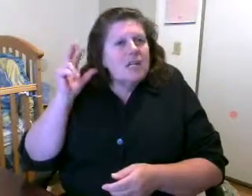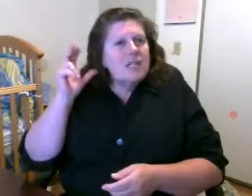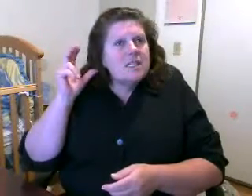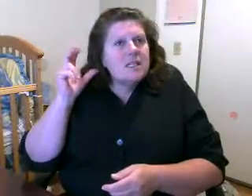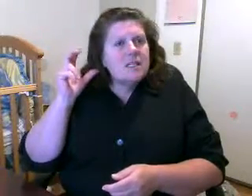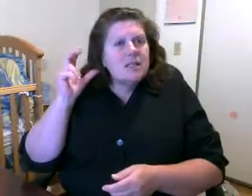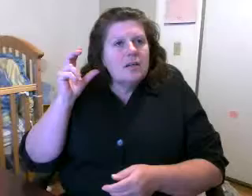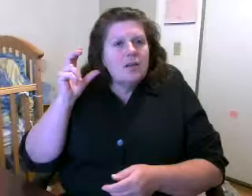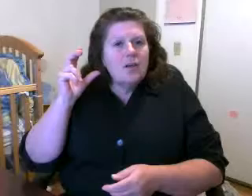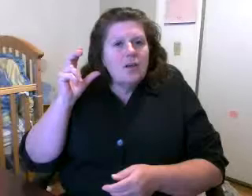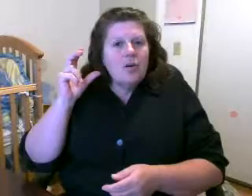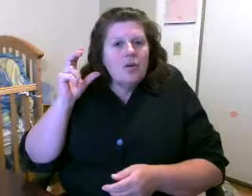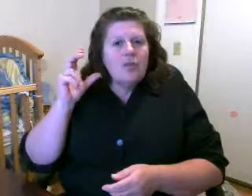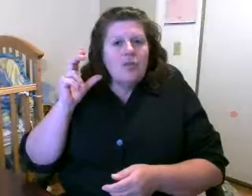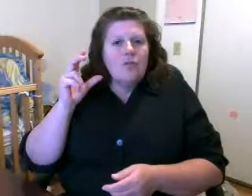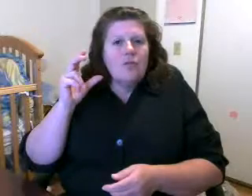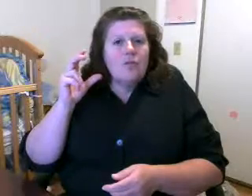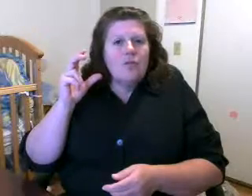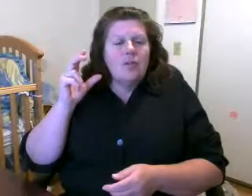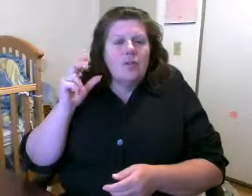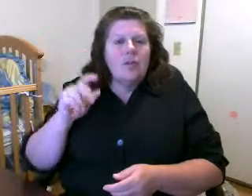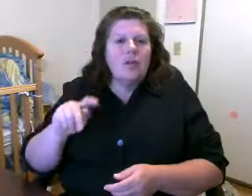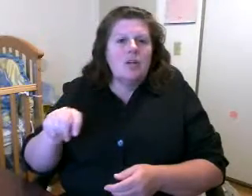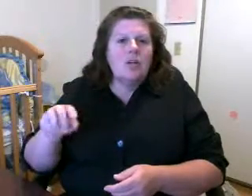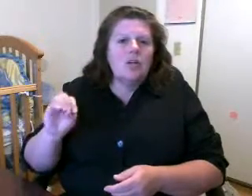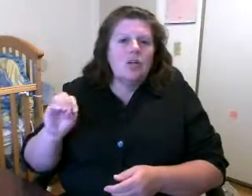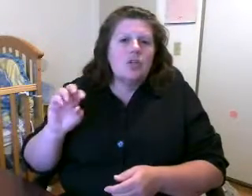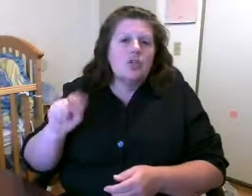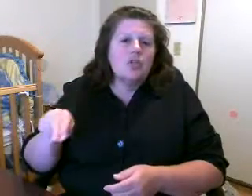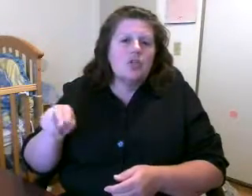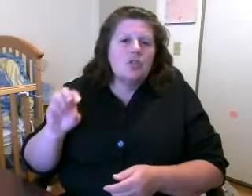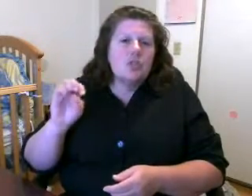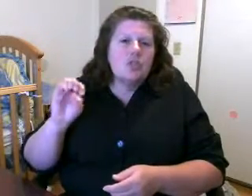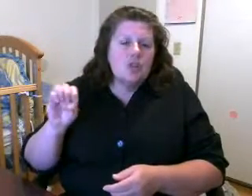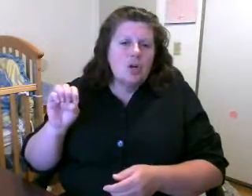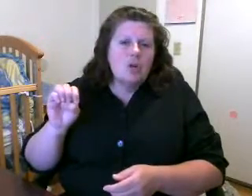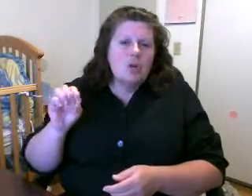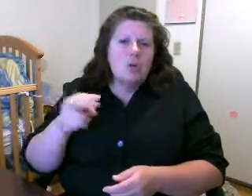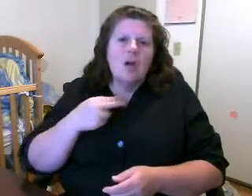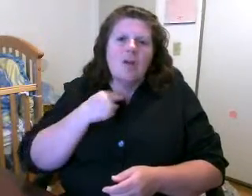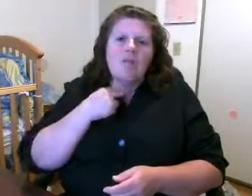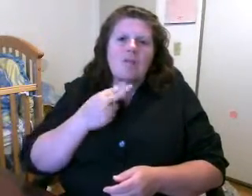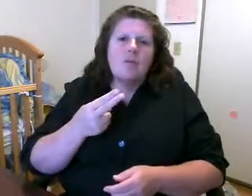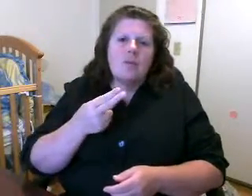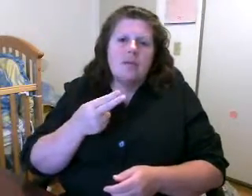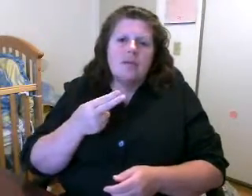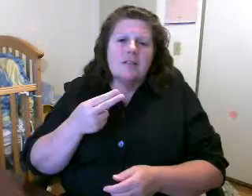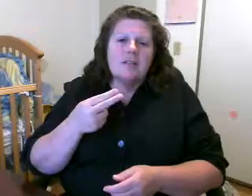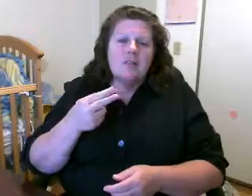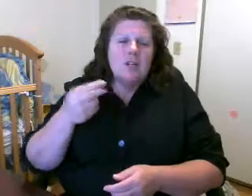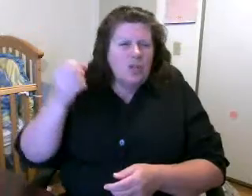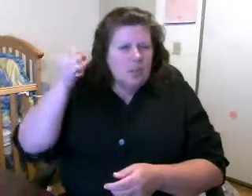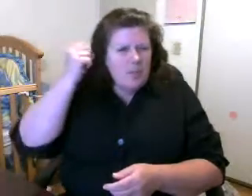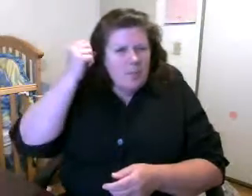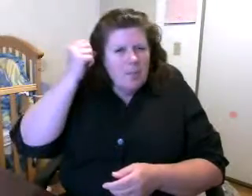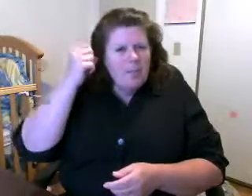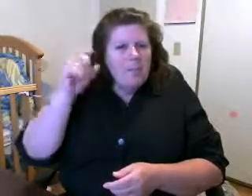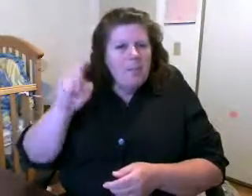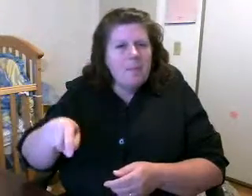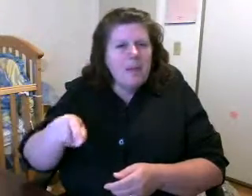and the facial expressions to make sure that we're completely understanding not just the words we hear or see, but the intent